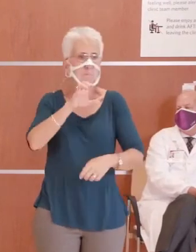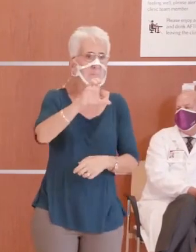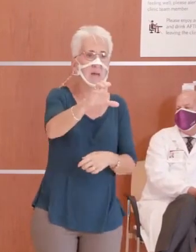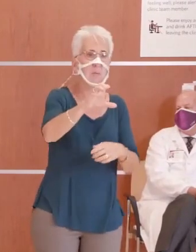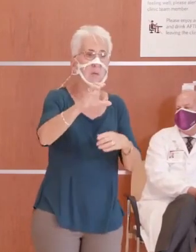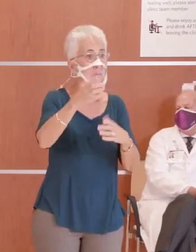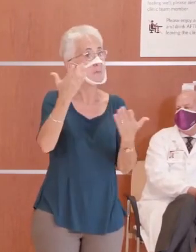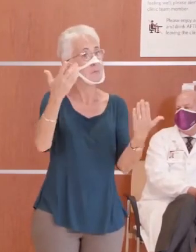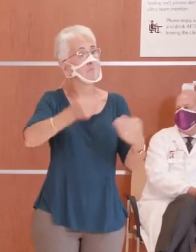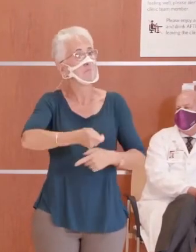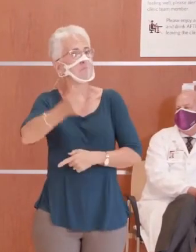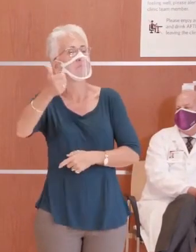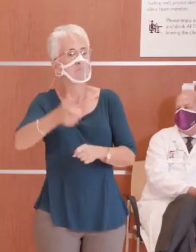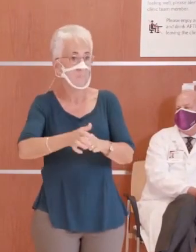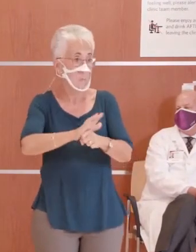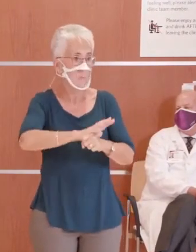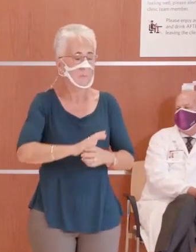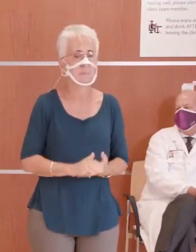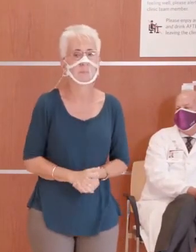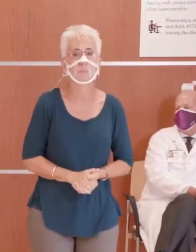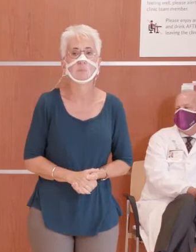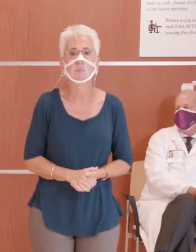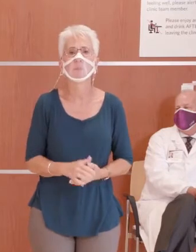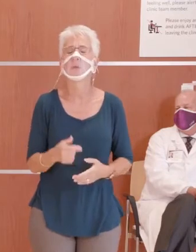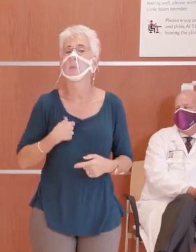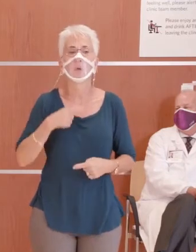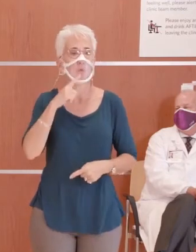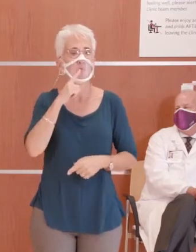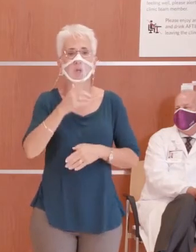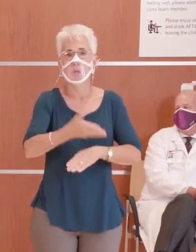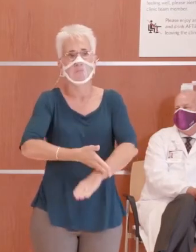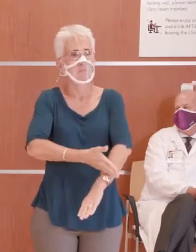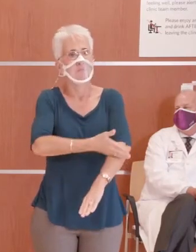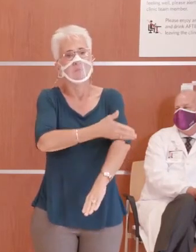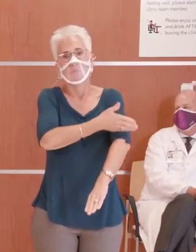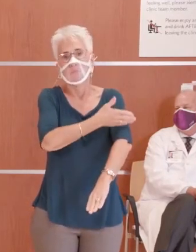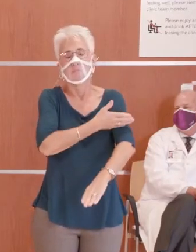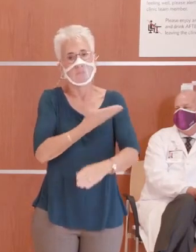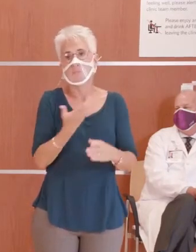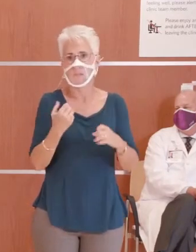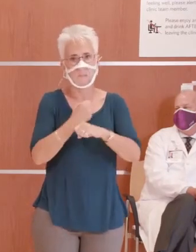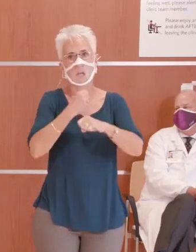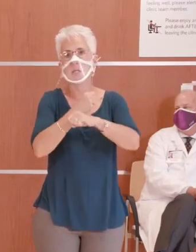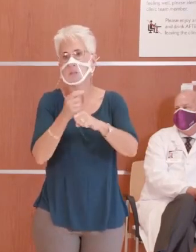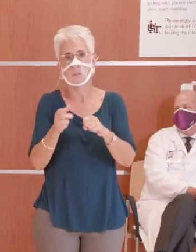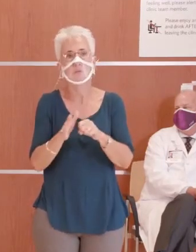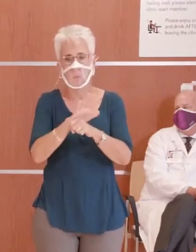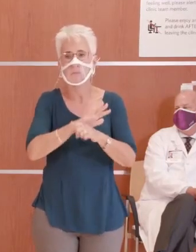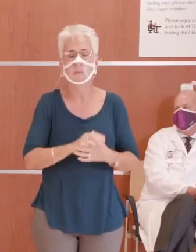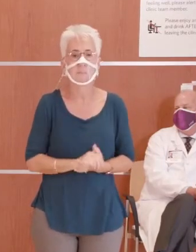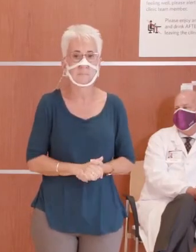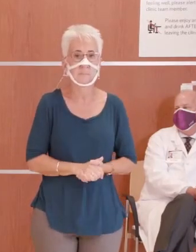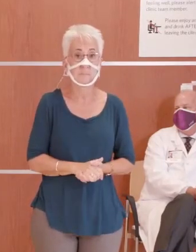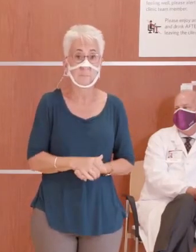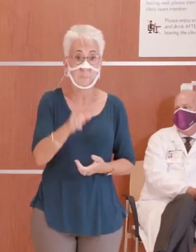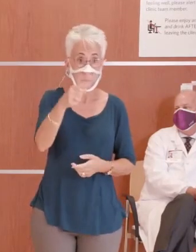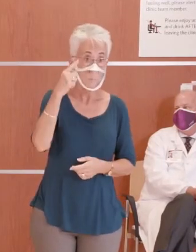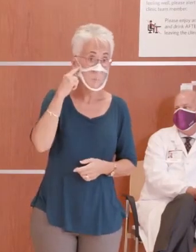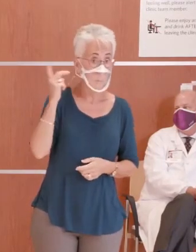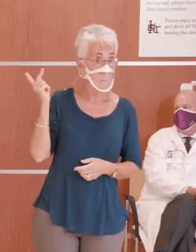tremendous progress in our battle against COVID-19. You've heard from Dr. McCreary and from Dr. Yealy that